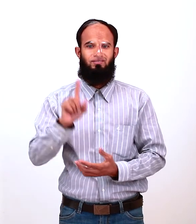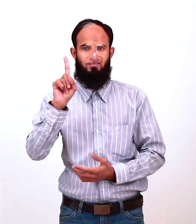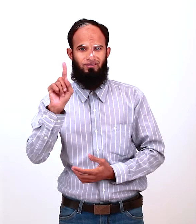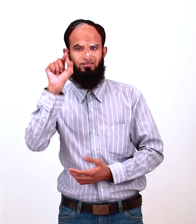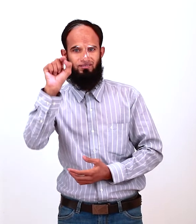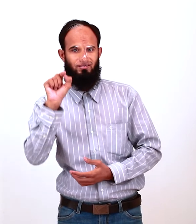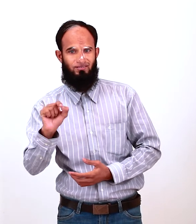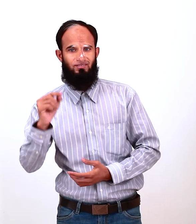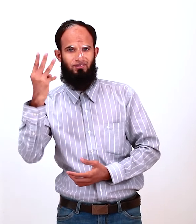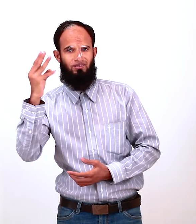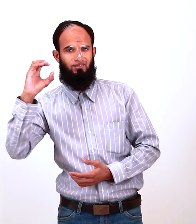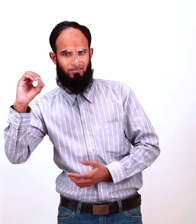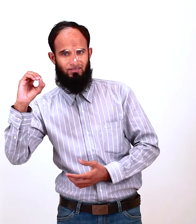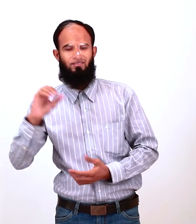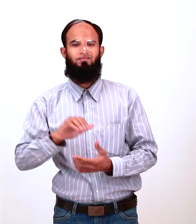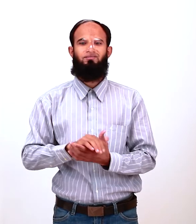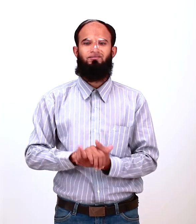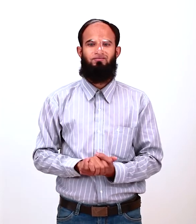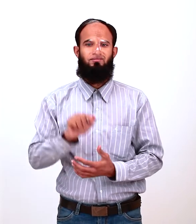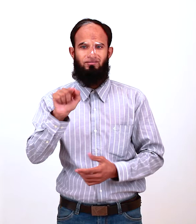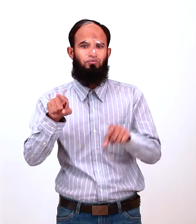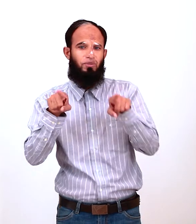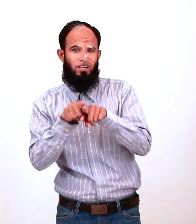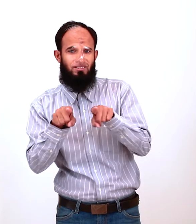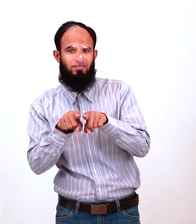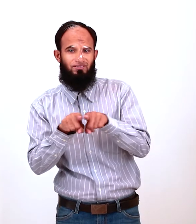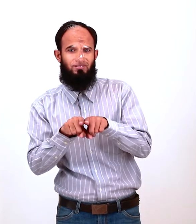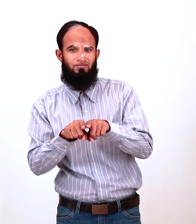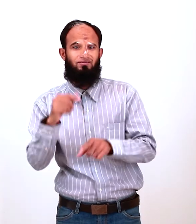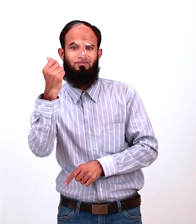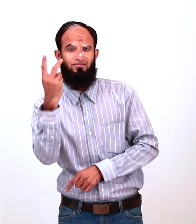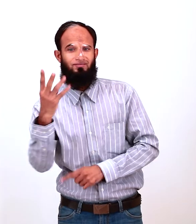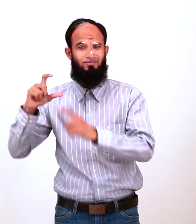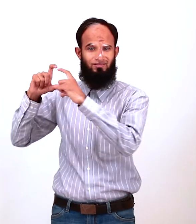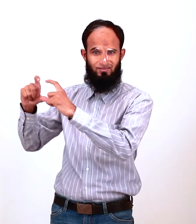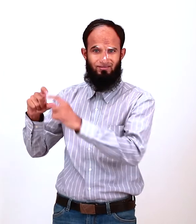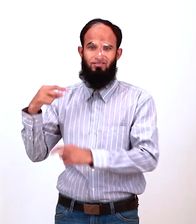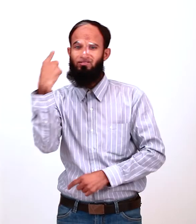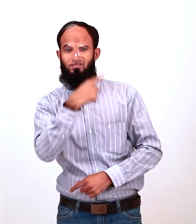1:30. This is the same as digital clock A.